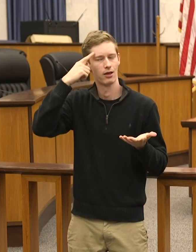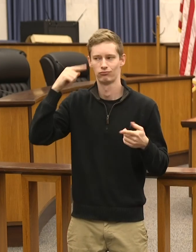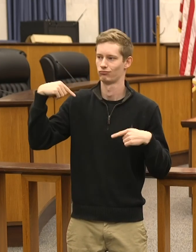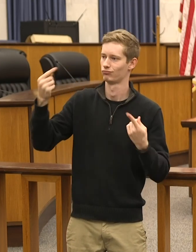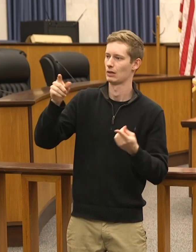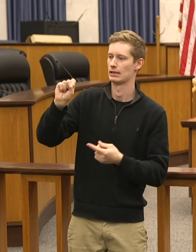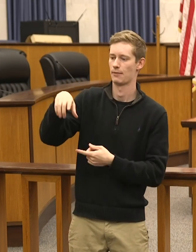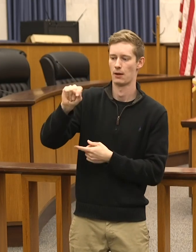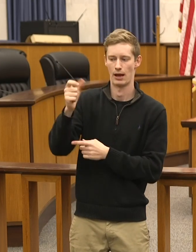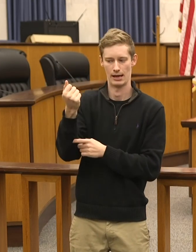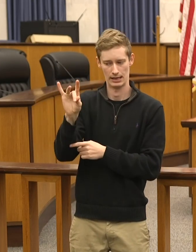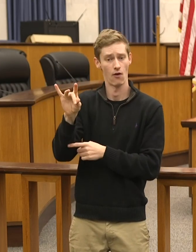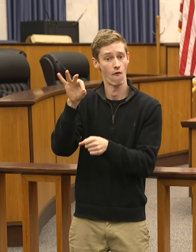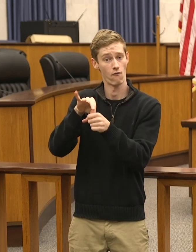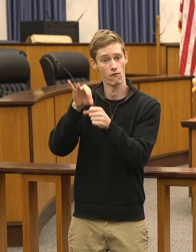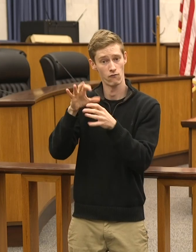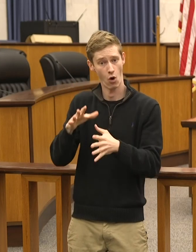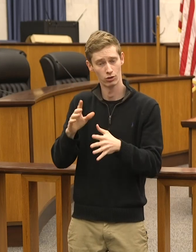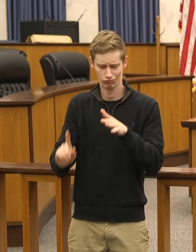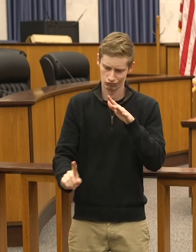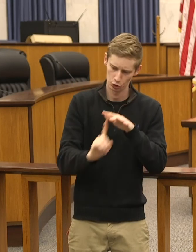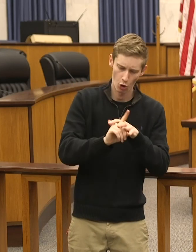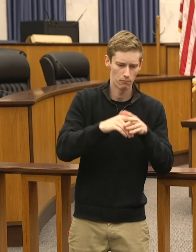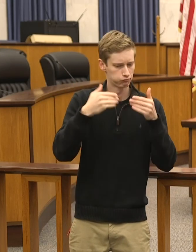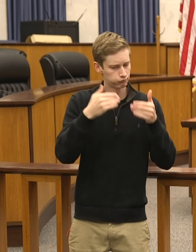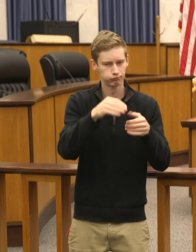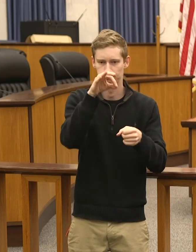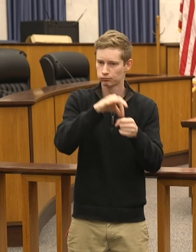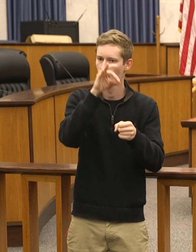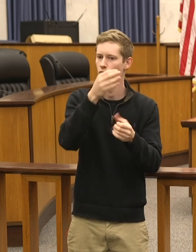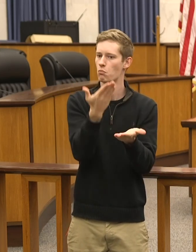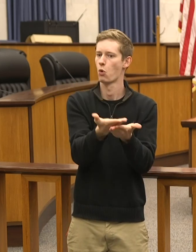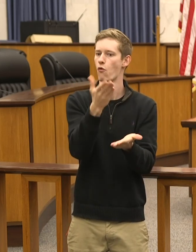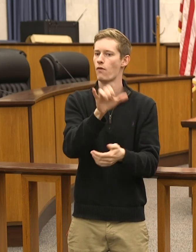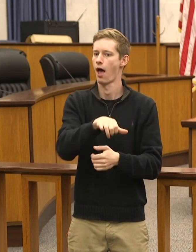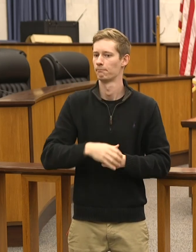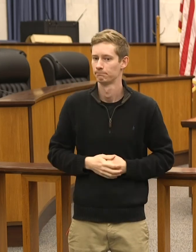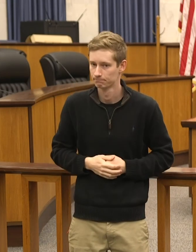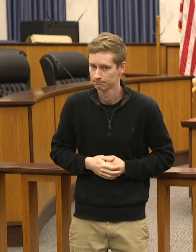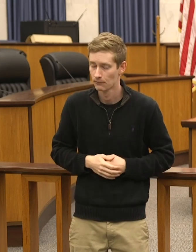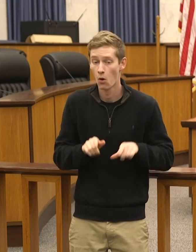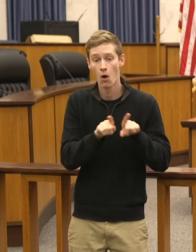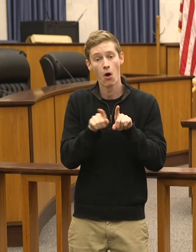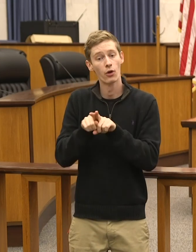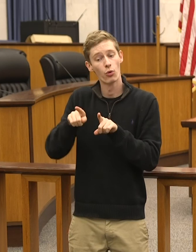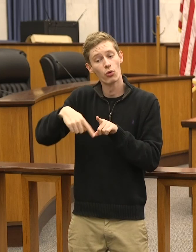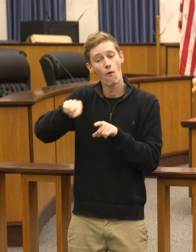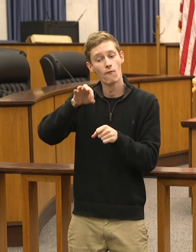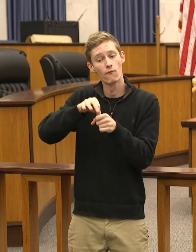18th who agreed with our positive vision for the city of Richmond, but also they also appreciated